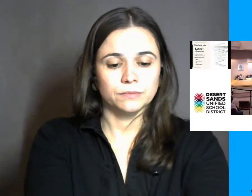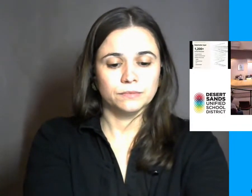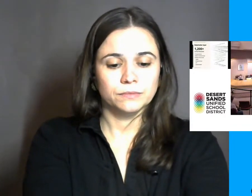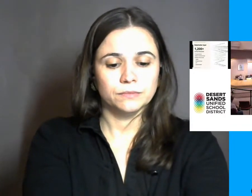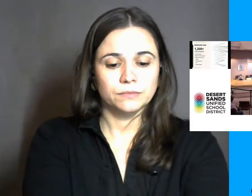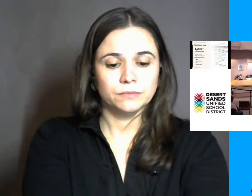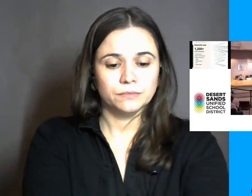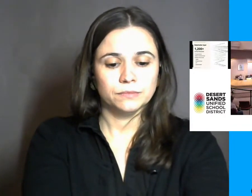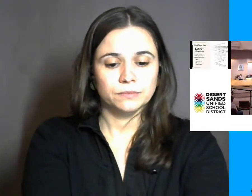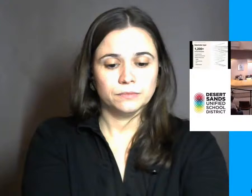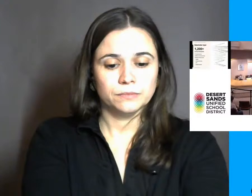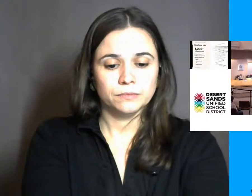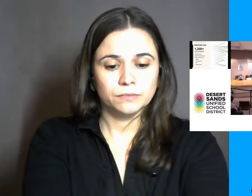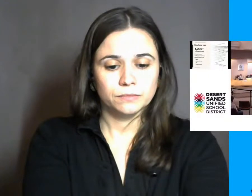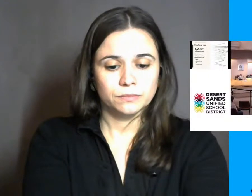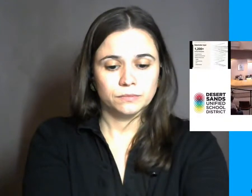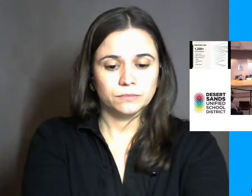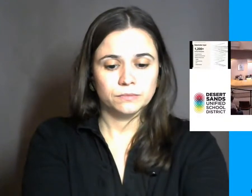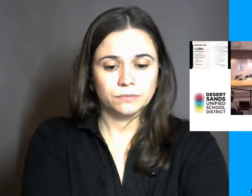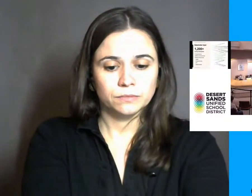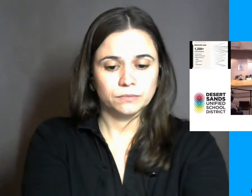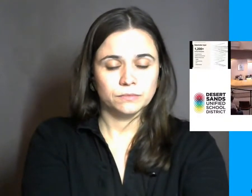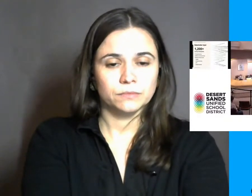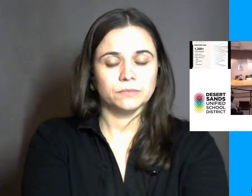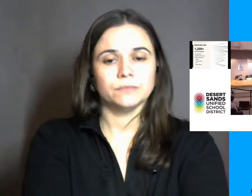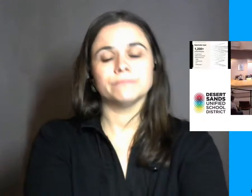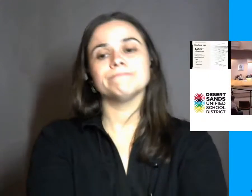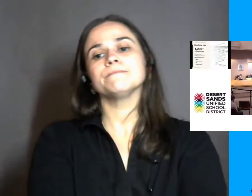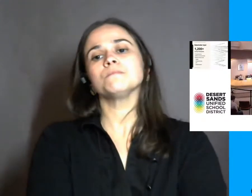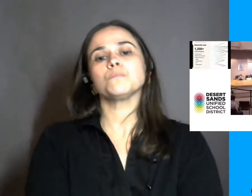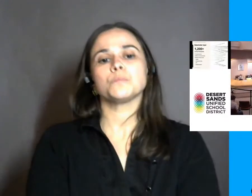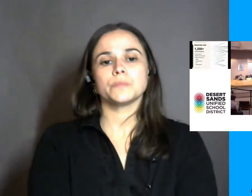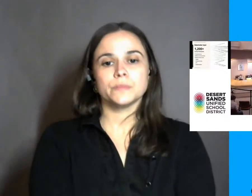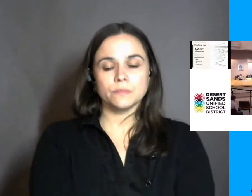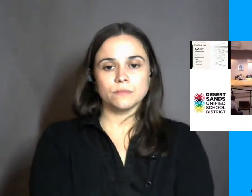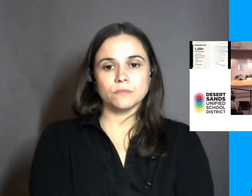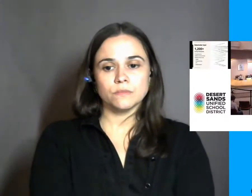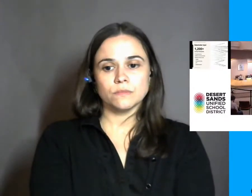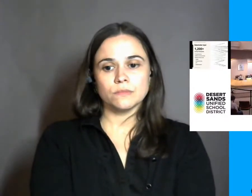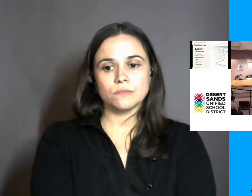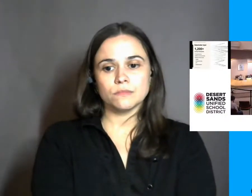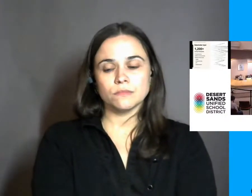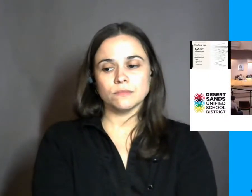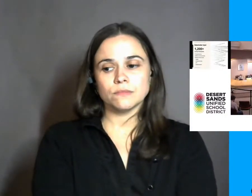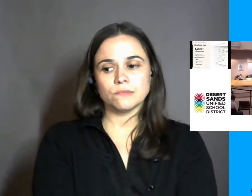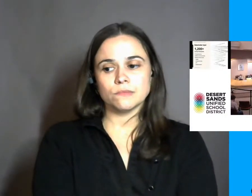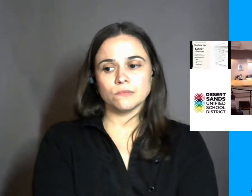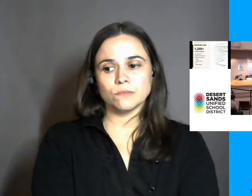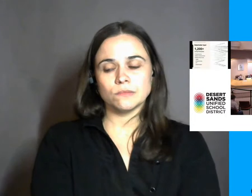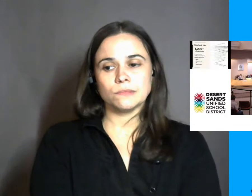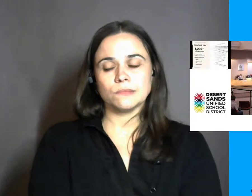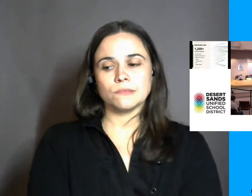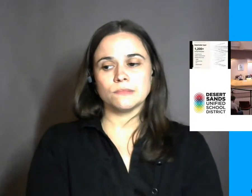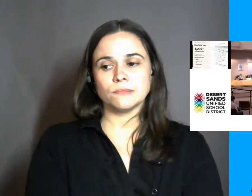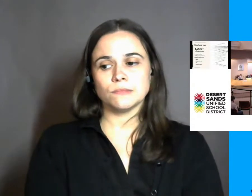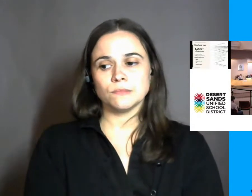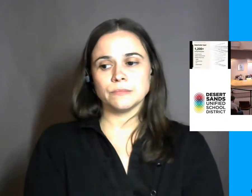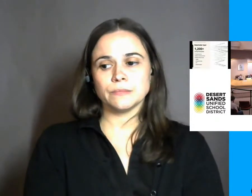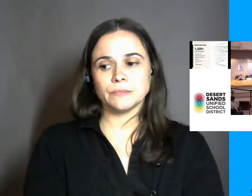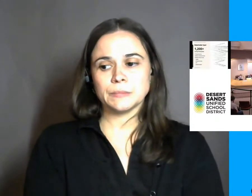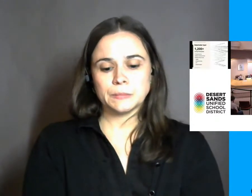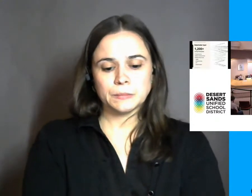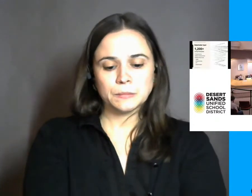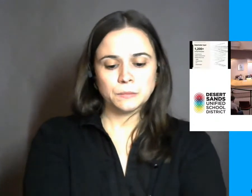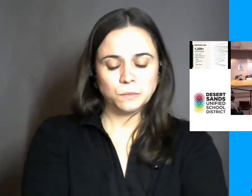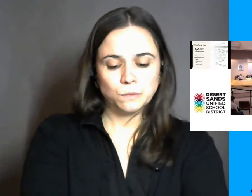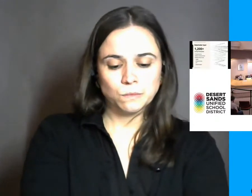input, not just in terms of your facilities information. We do want to understand the context and the history of your facilities. We have an